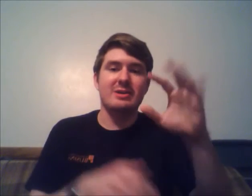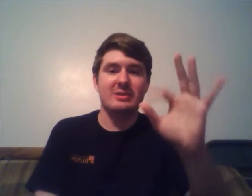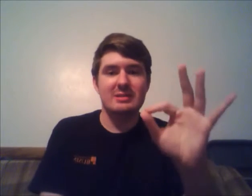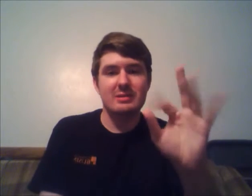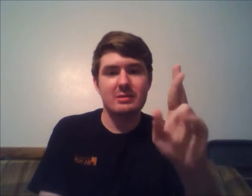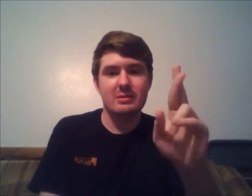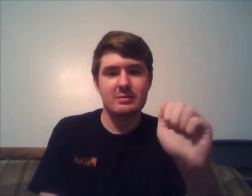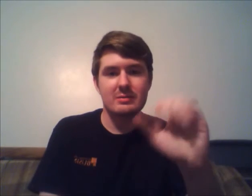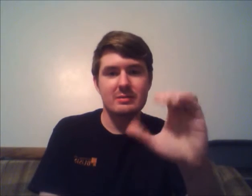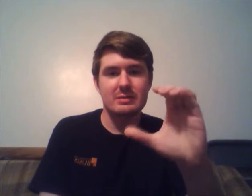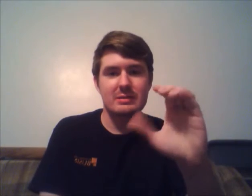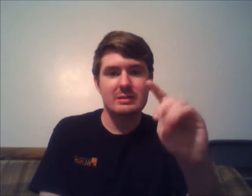fractions.